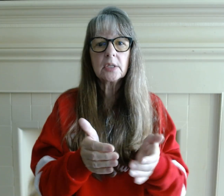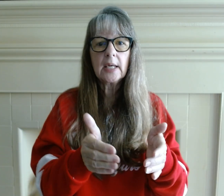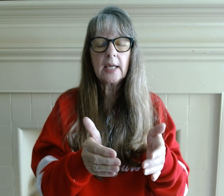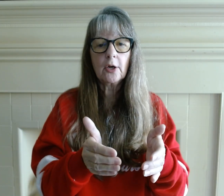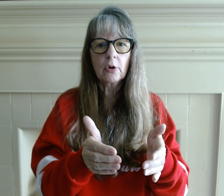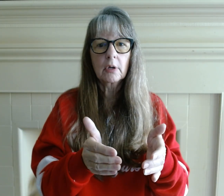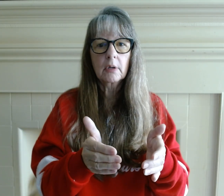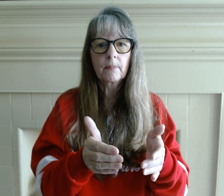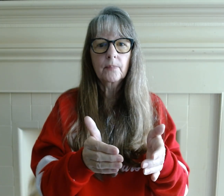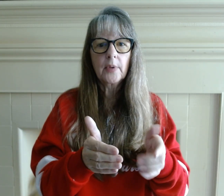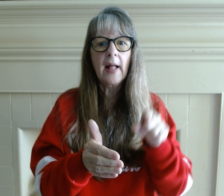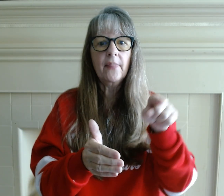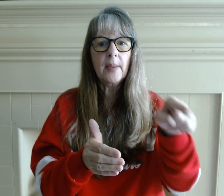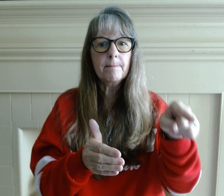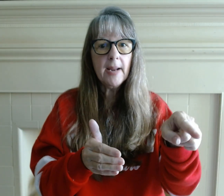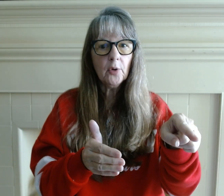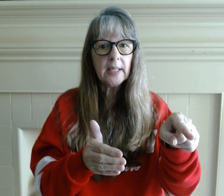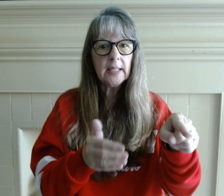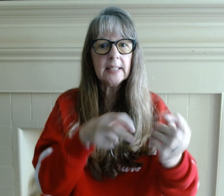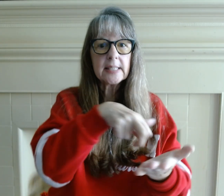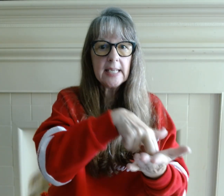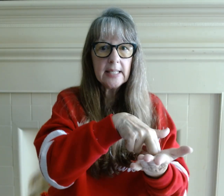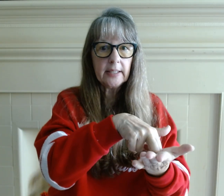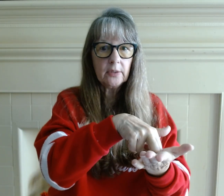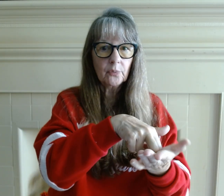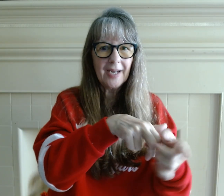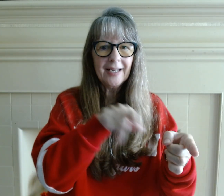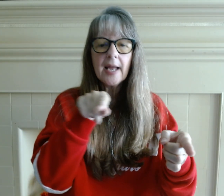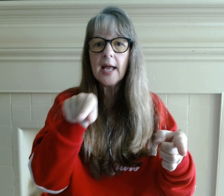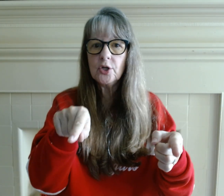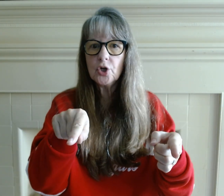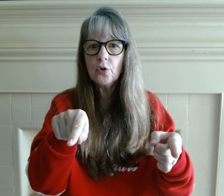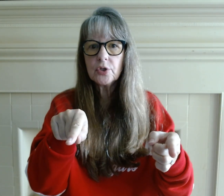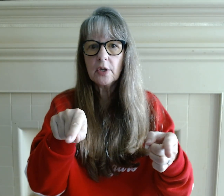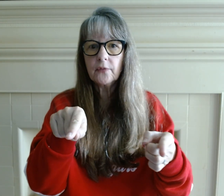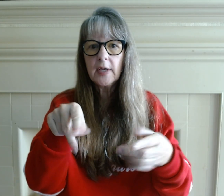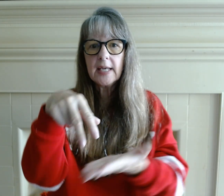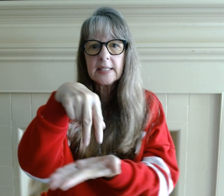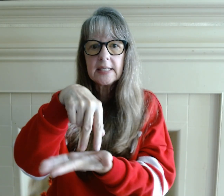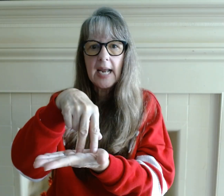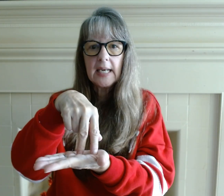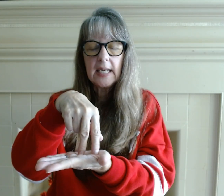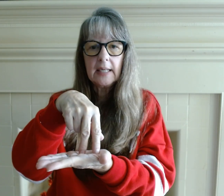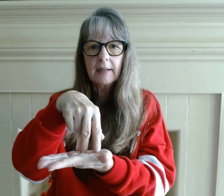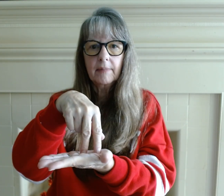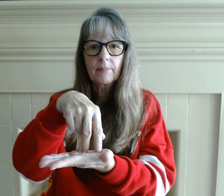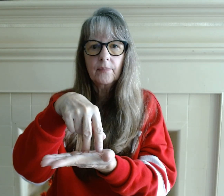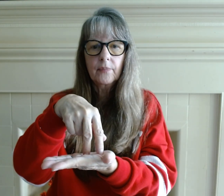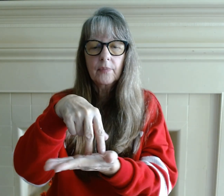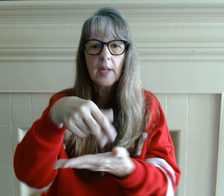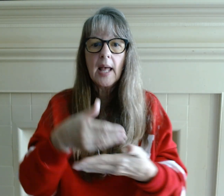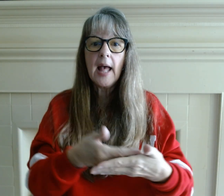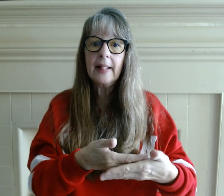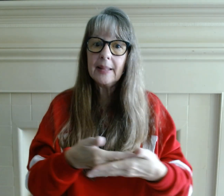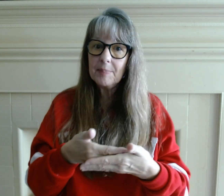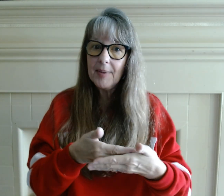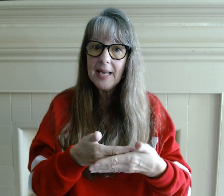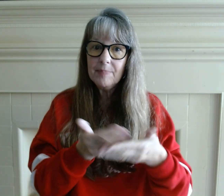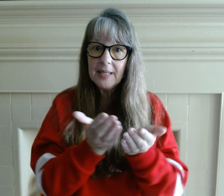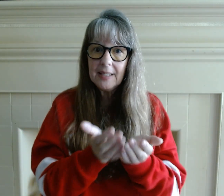here. And then Mary is kneeling, right? And Joseph is standing. And the baby